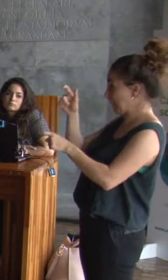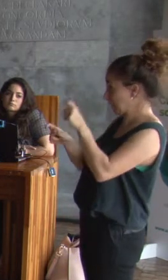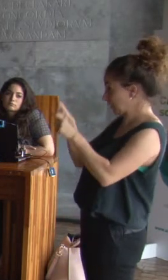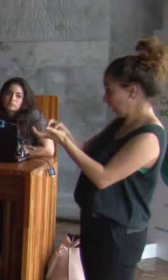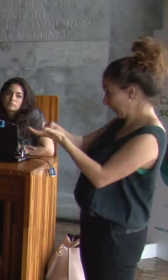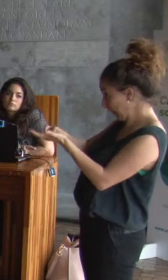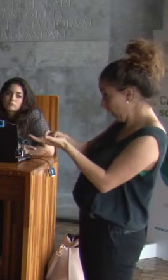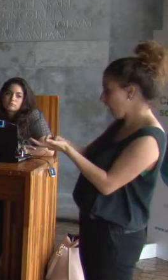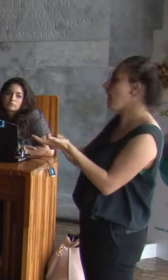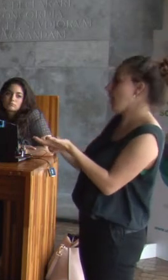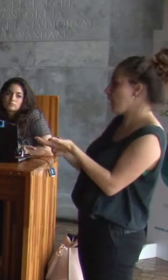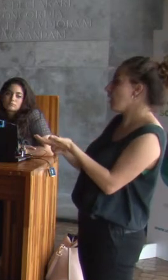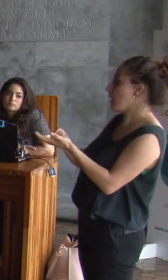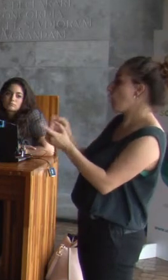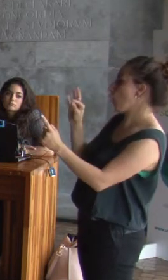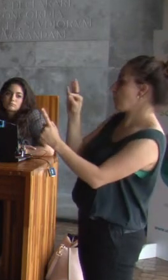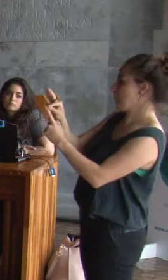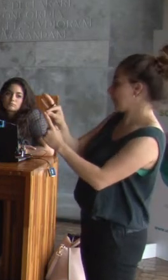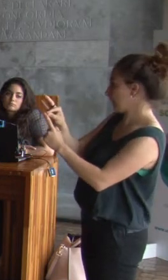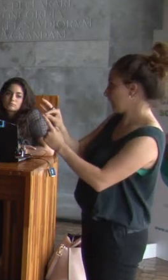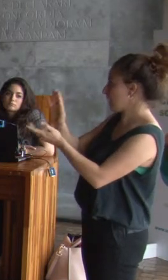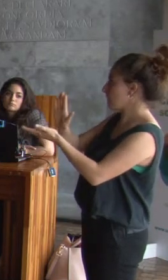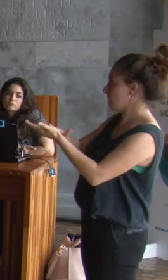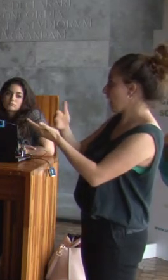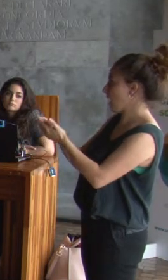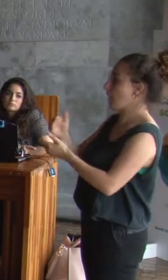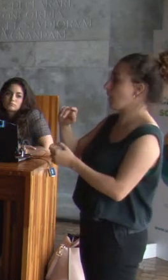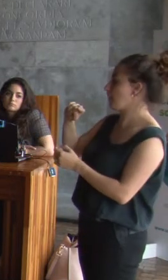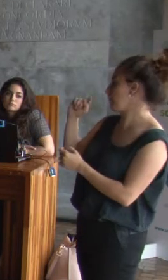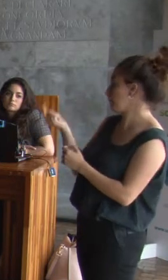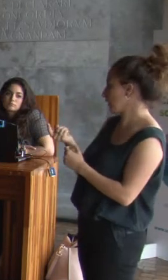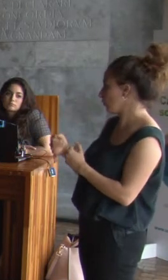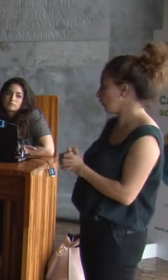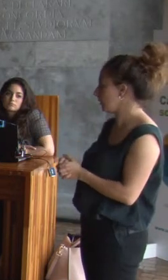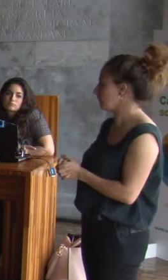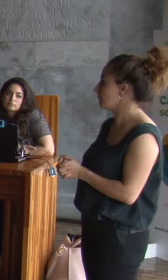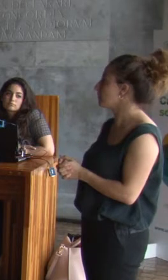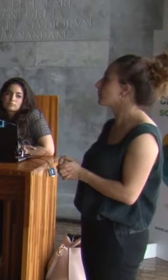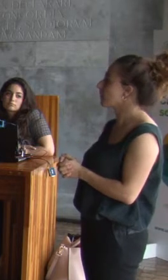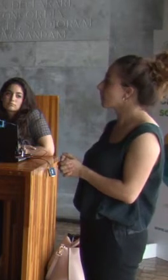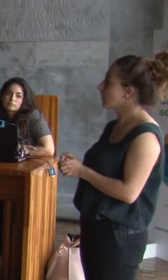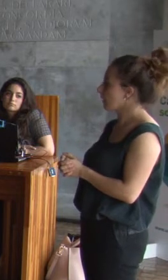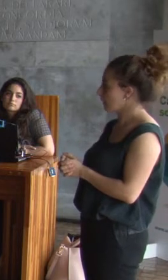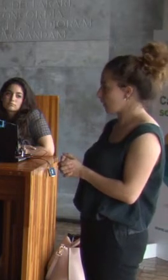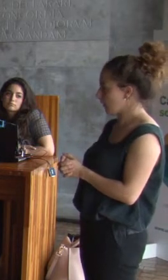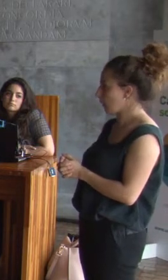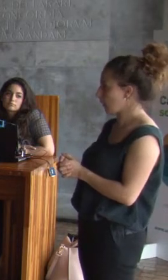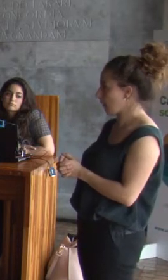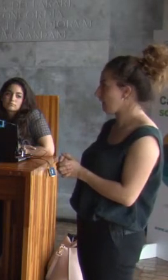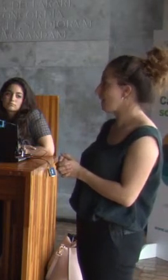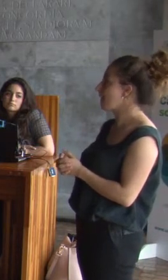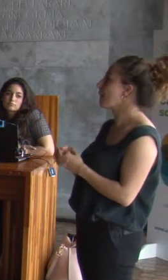it's good to aspire to them, if we can achieve these goals for the most vulnerable people, then we need them for all.